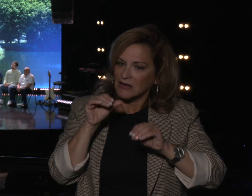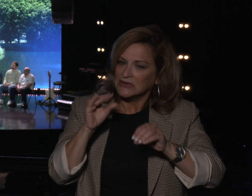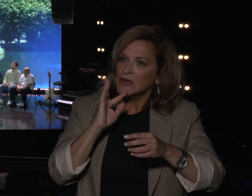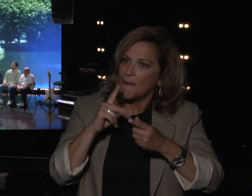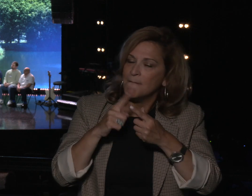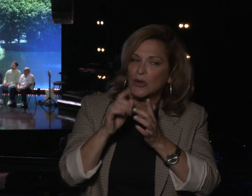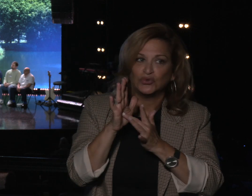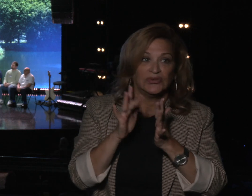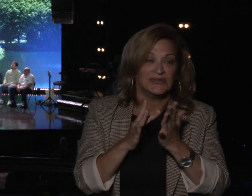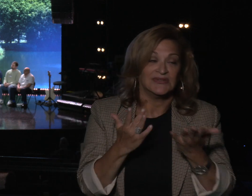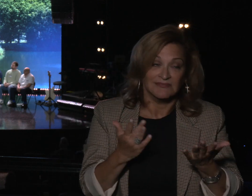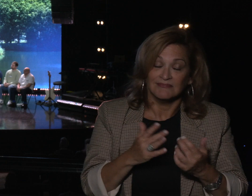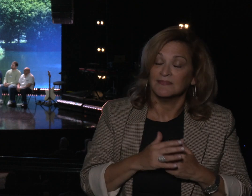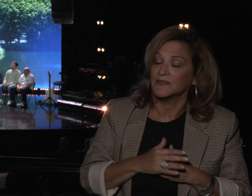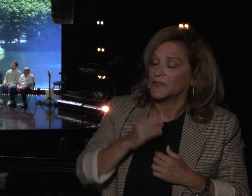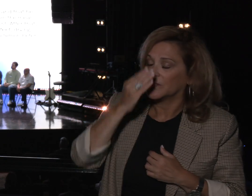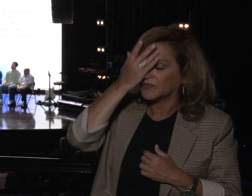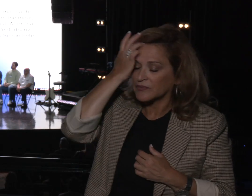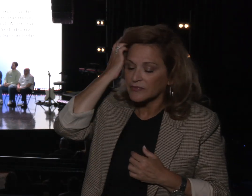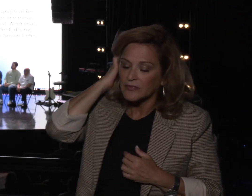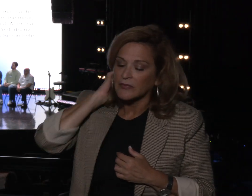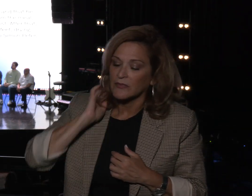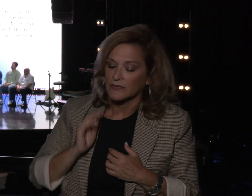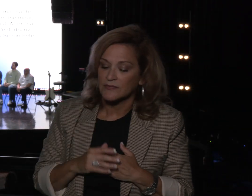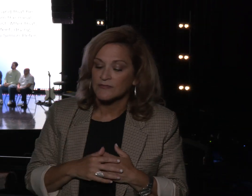Verse 3, Jesus knew